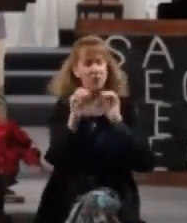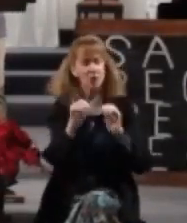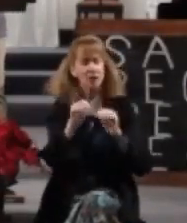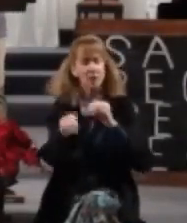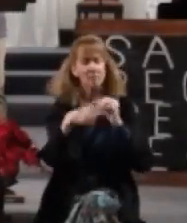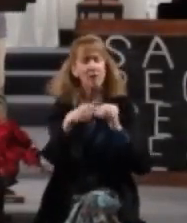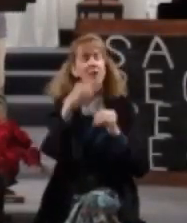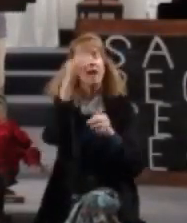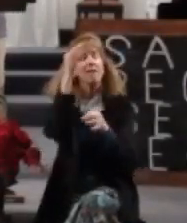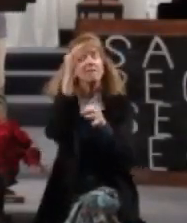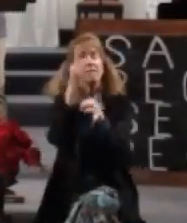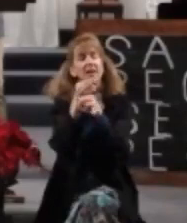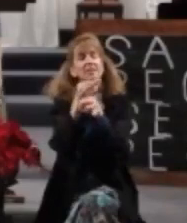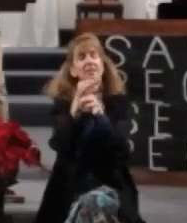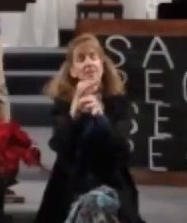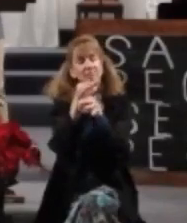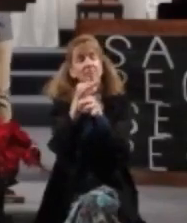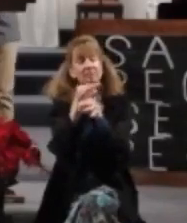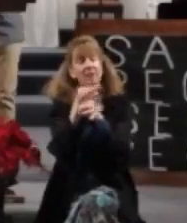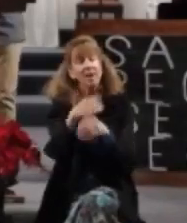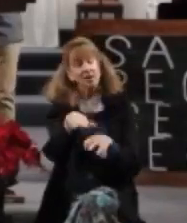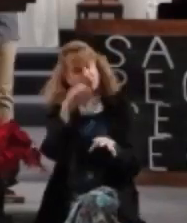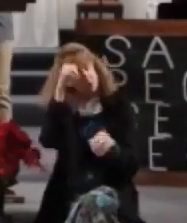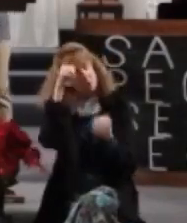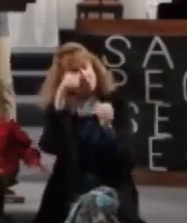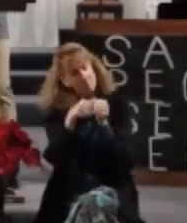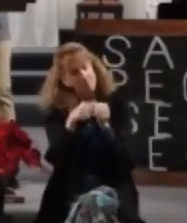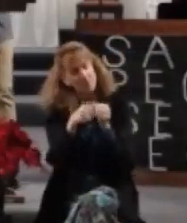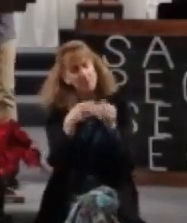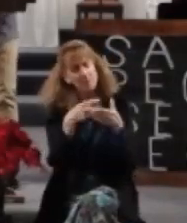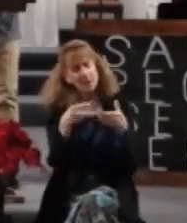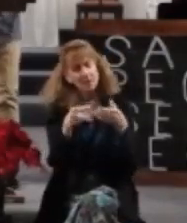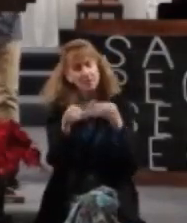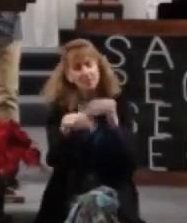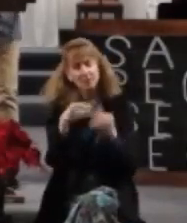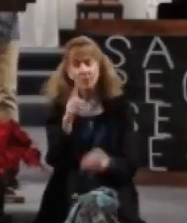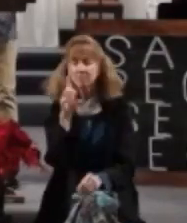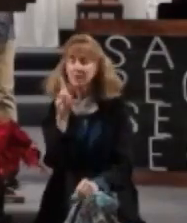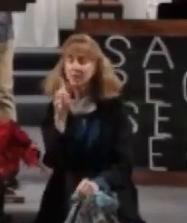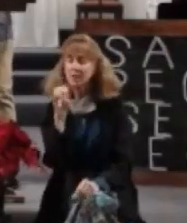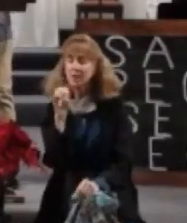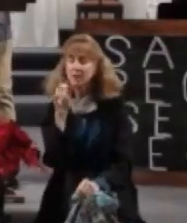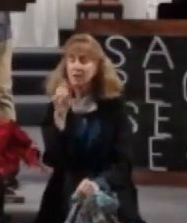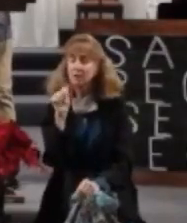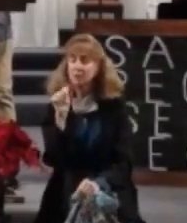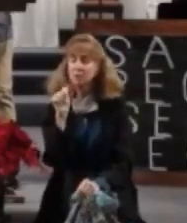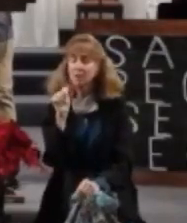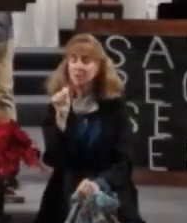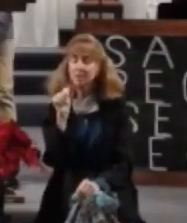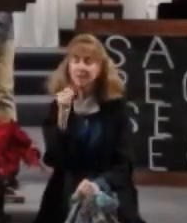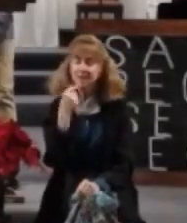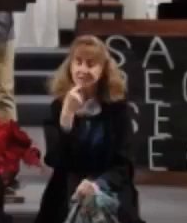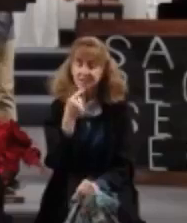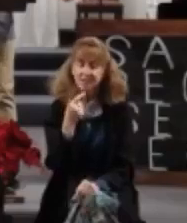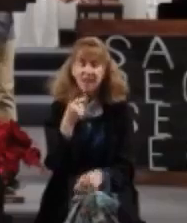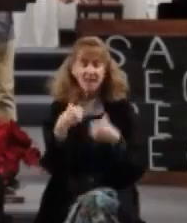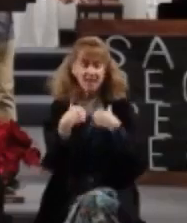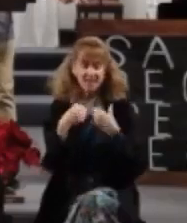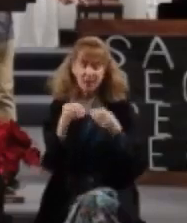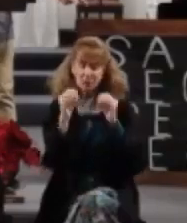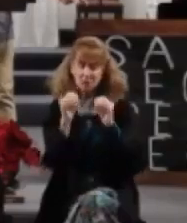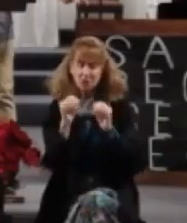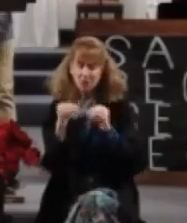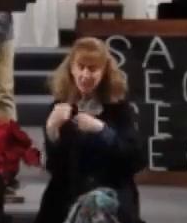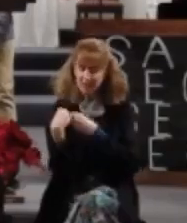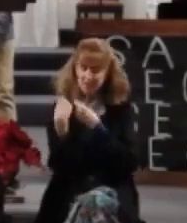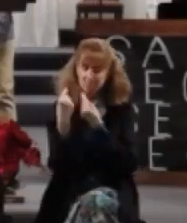their faith. And if you remember the passage from Deuteronomy that I just read a little while ago, that's how teaching has always